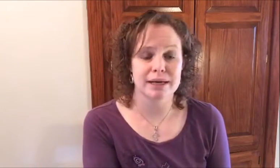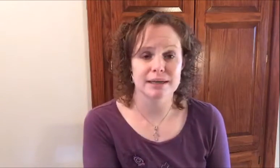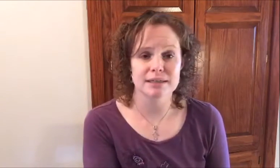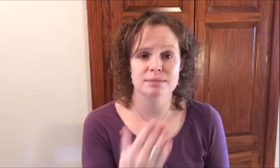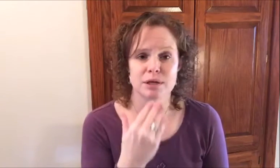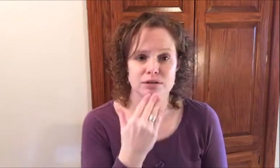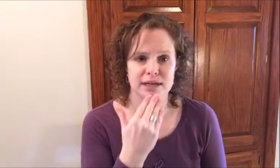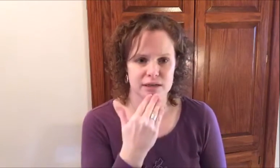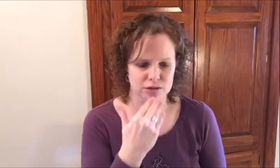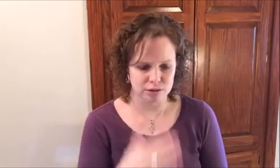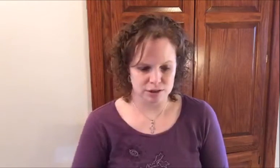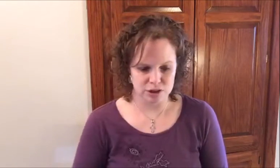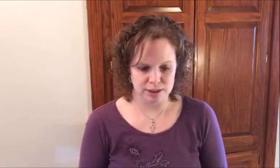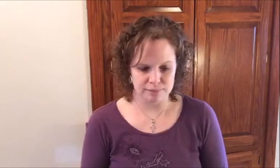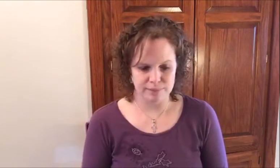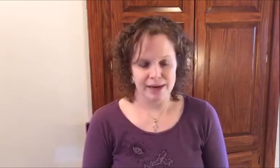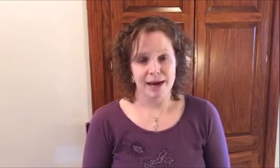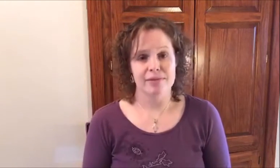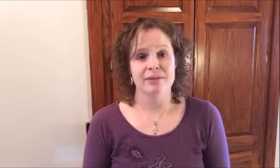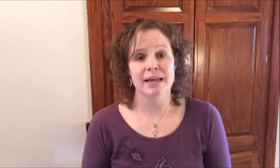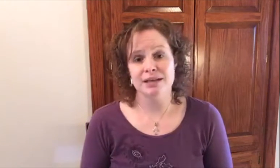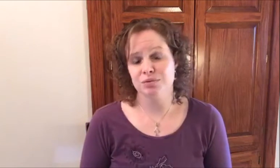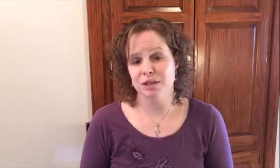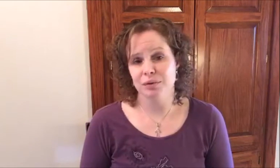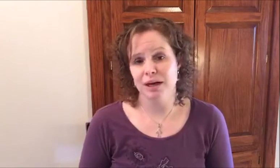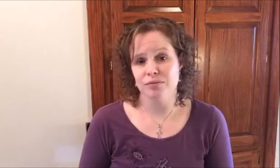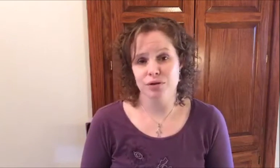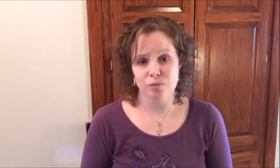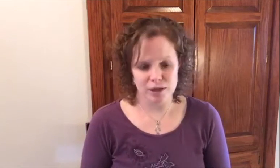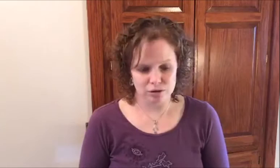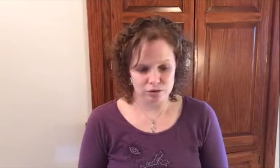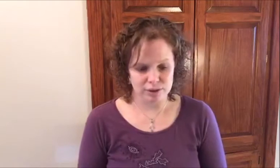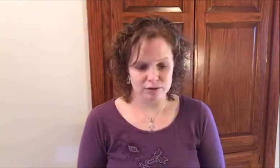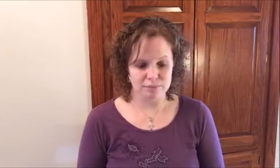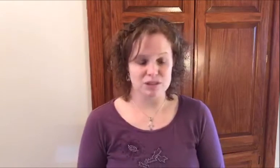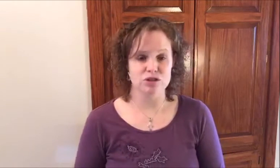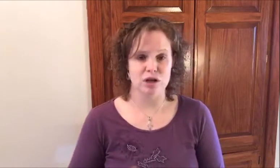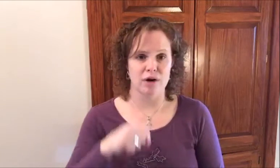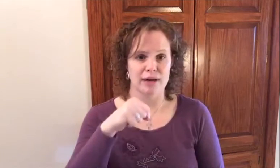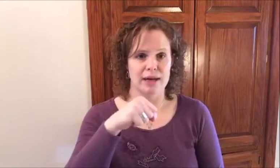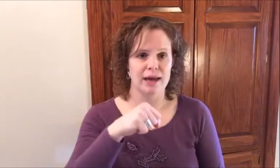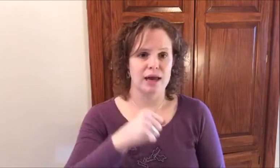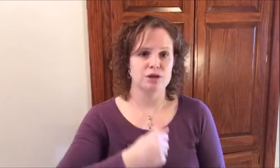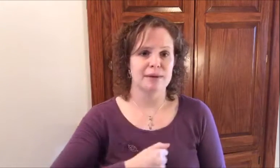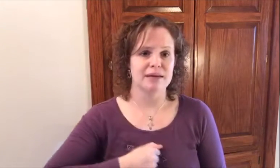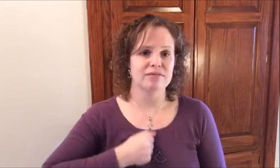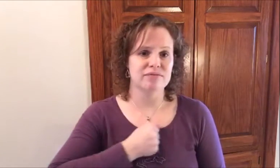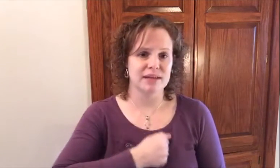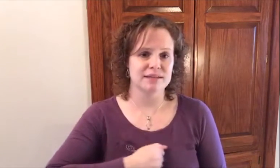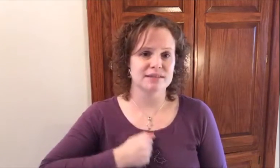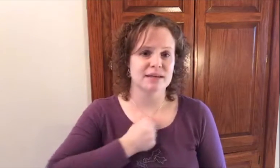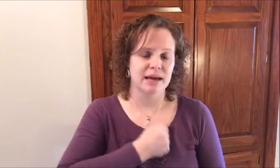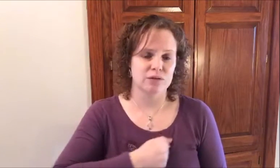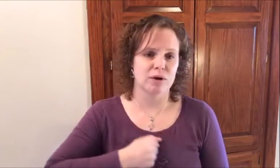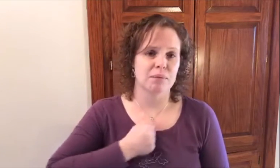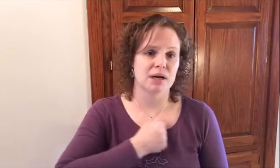a kiss, but you're taking it to the chin. And then the last one that we cover in the one-year curriculum is sorry. And you make a fist and rub it